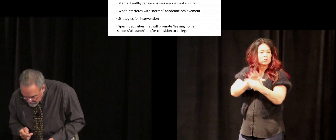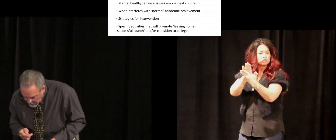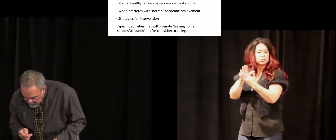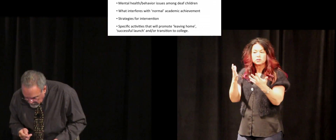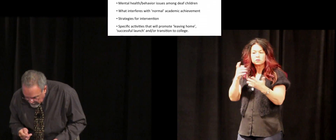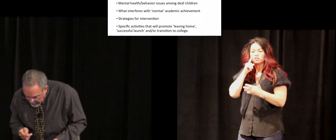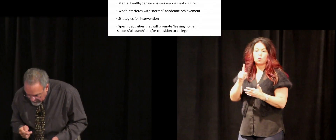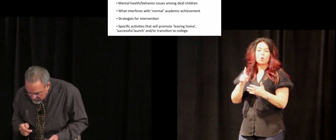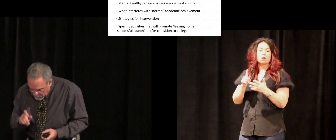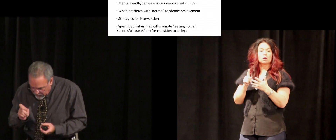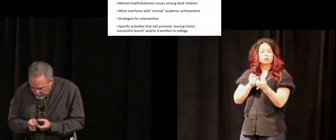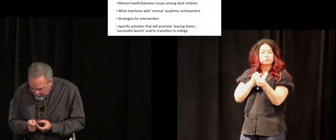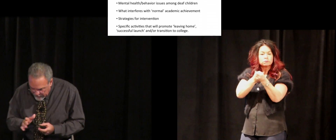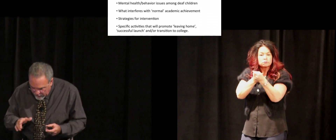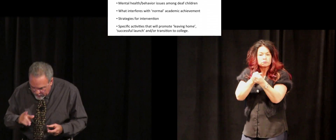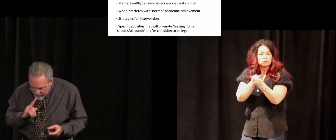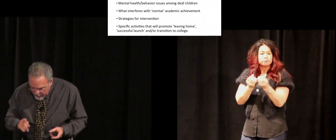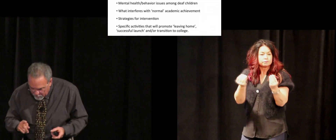Take a look.